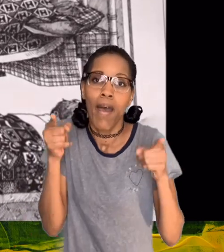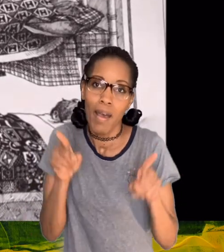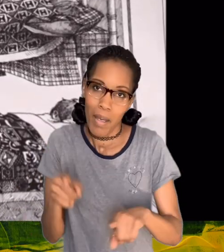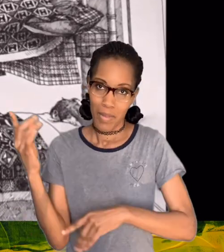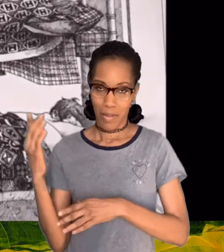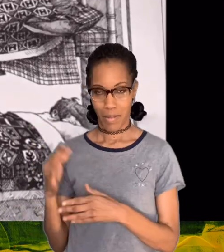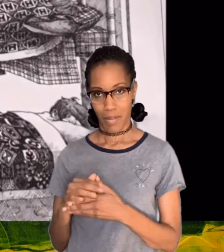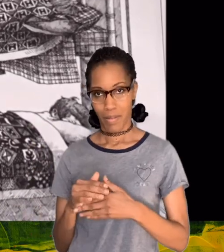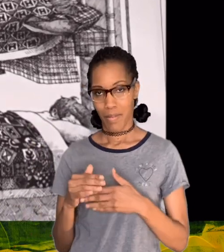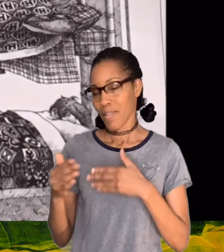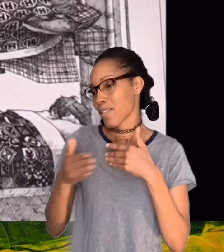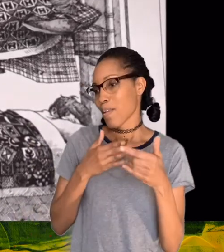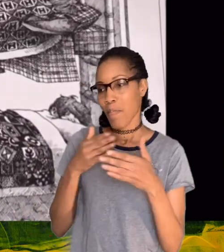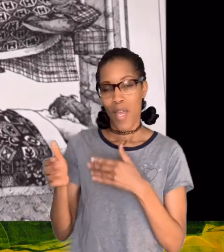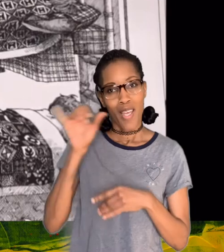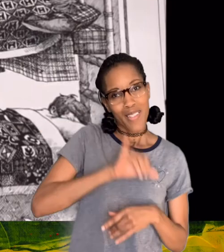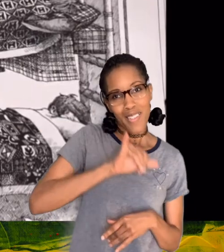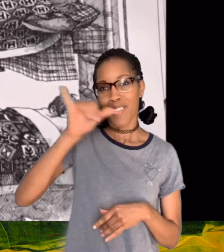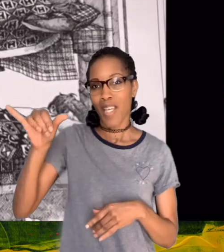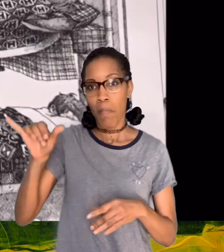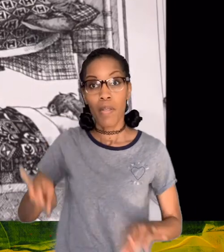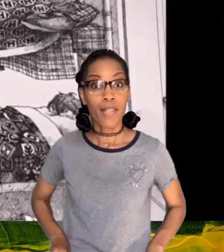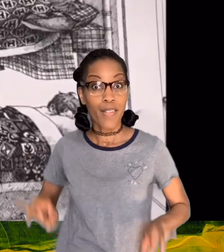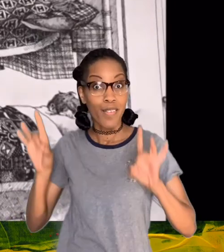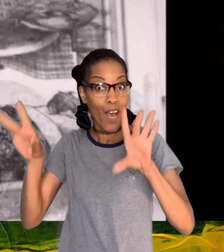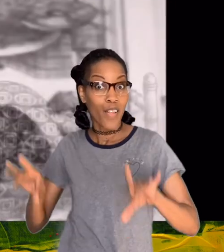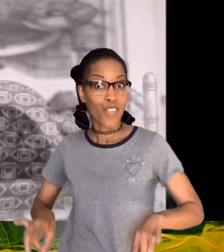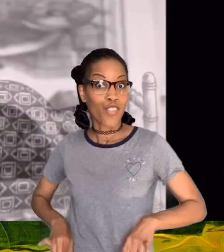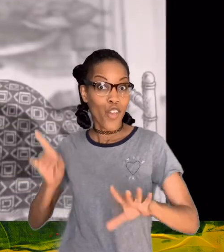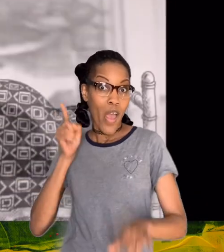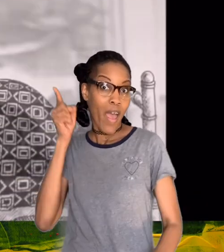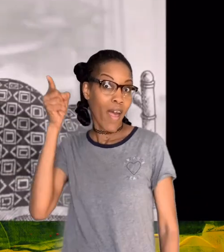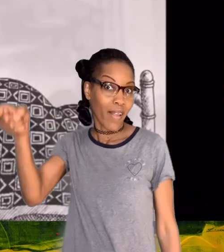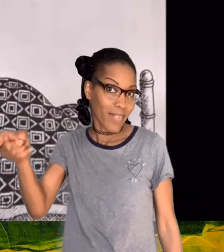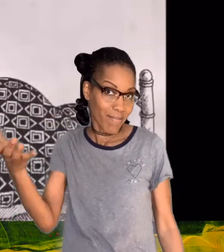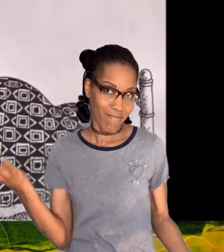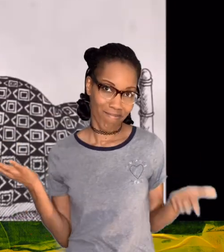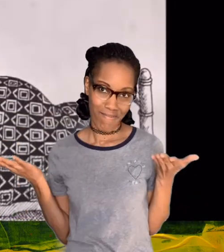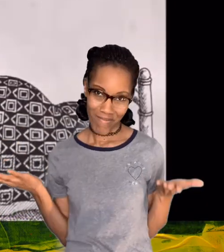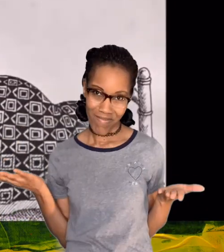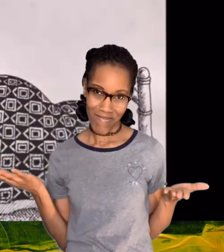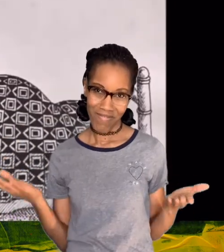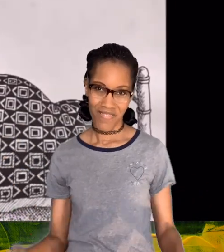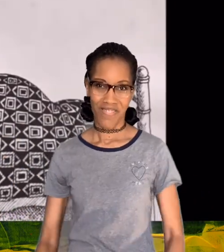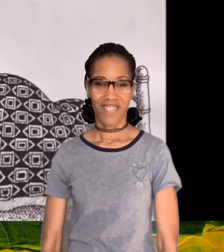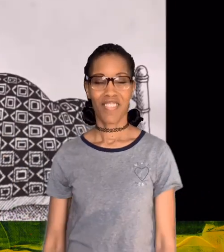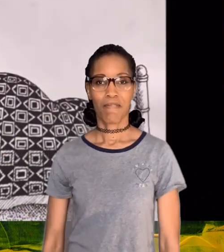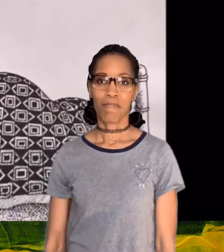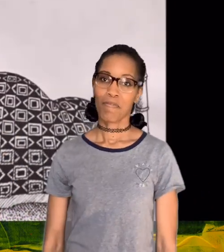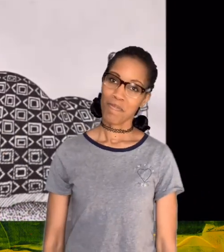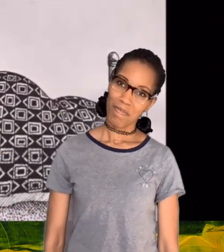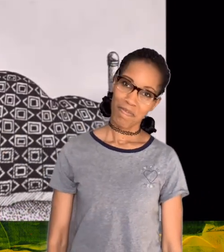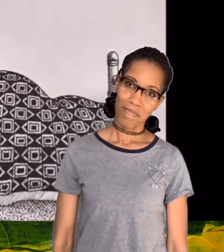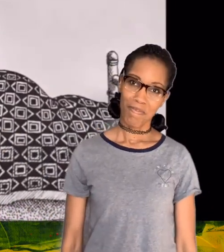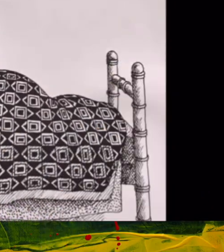tongue. The cat wants to sleep with Anthony, not me. It has been a terrible,